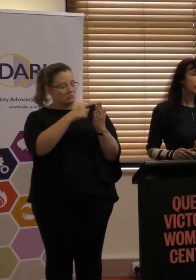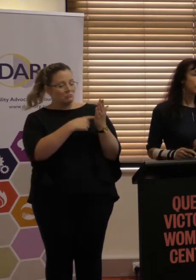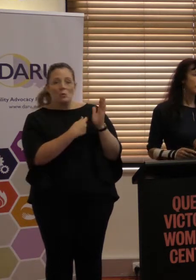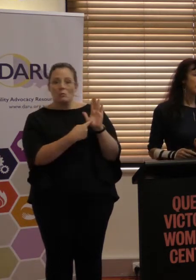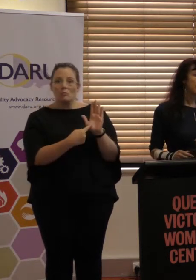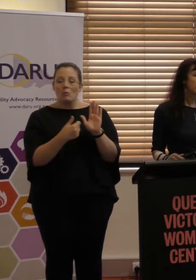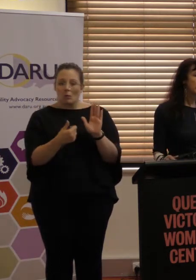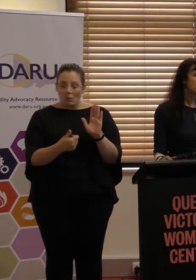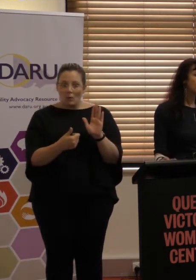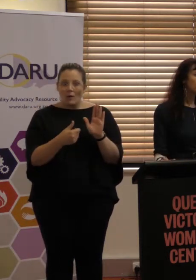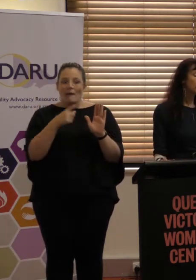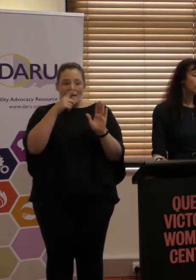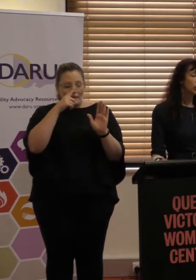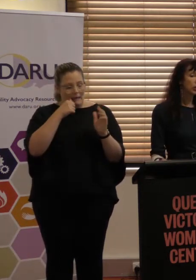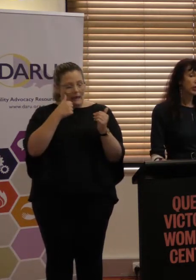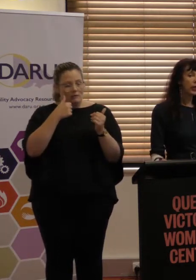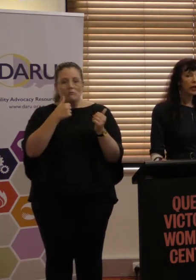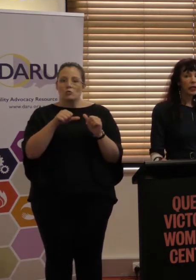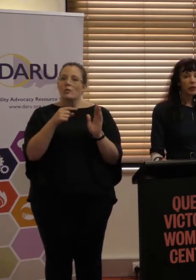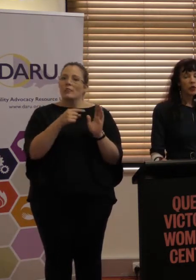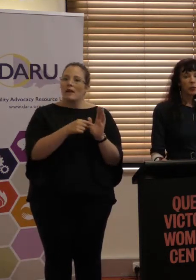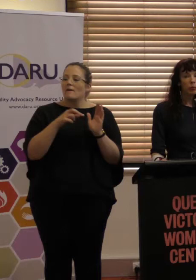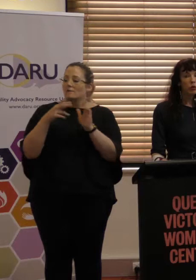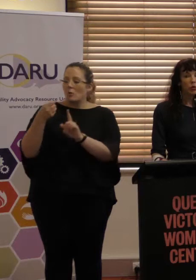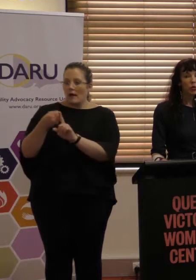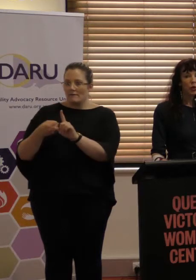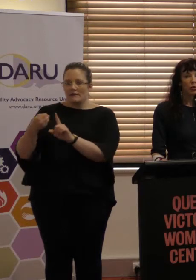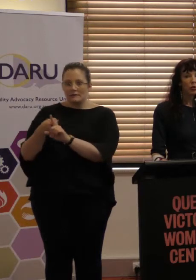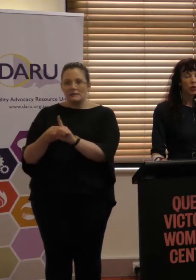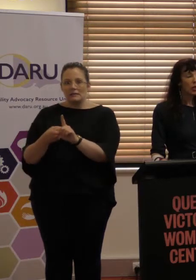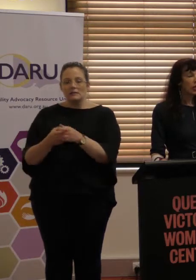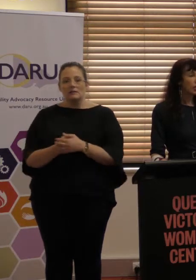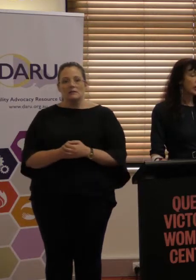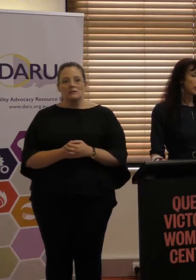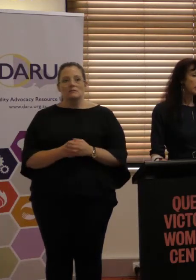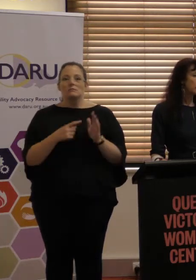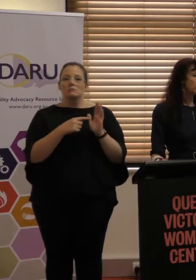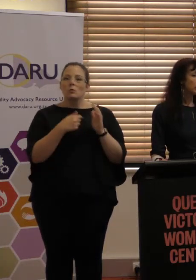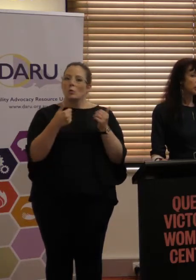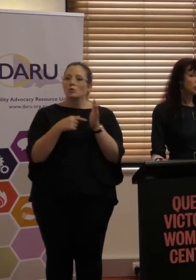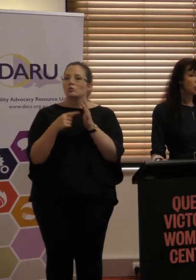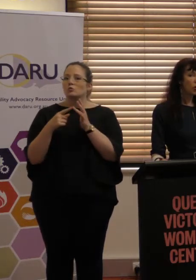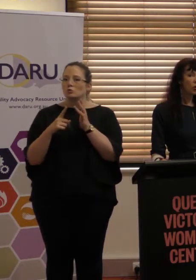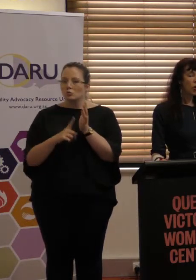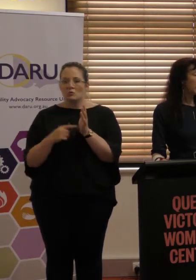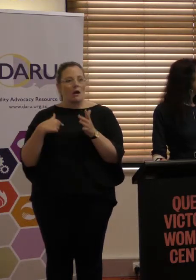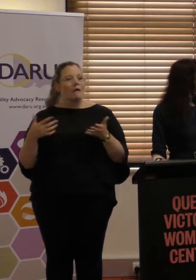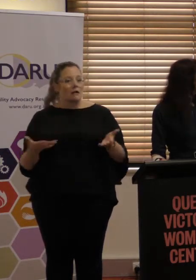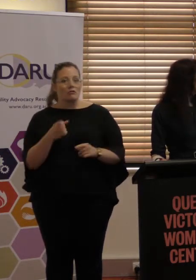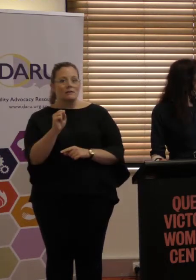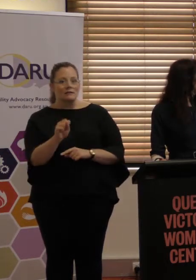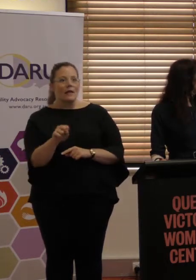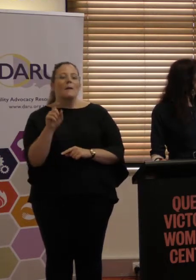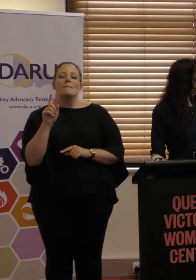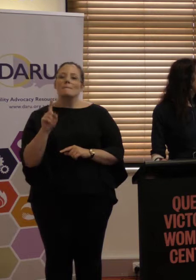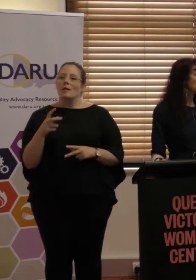can be used as an advocacy tool, and I encourage people to do so. I guess the trouble is, what happens